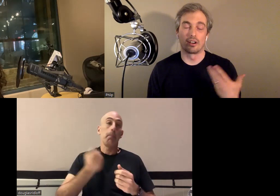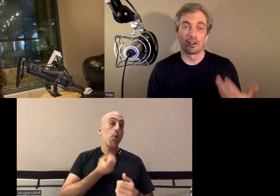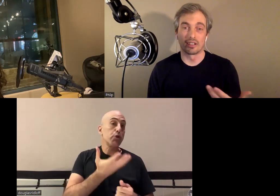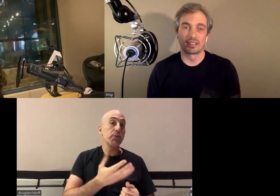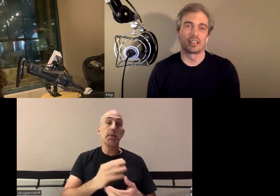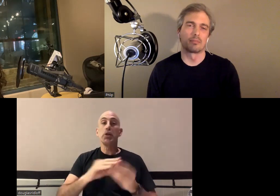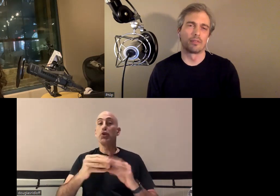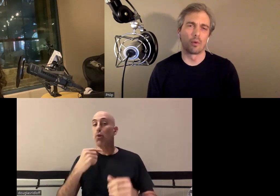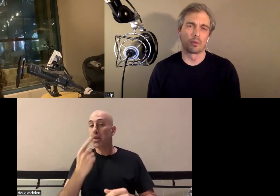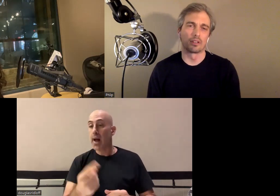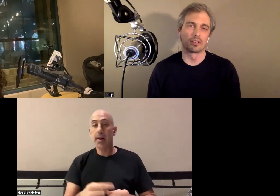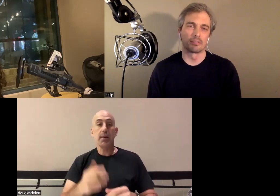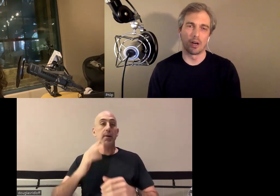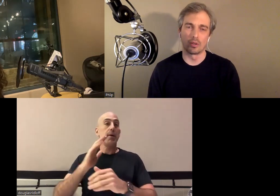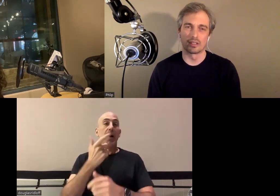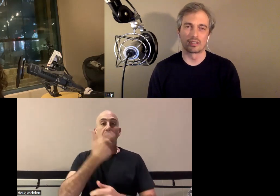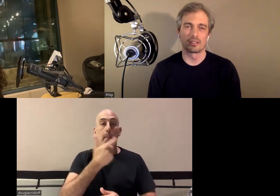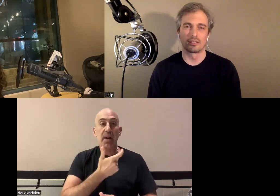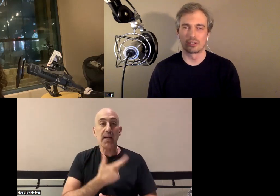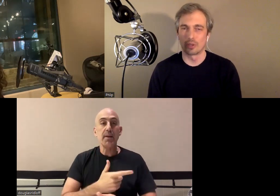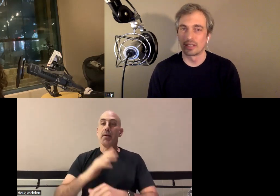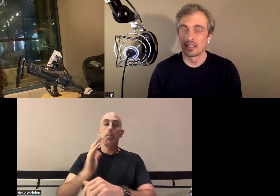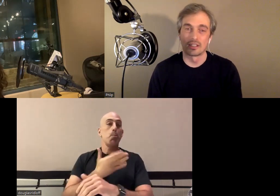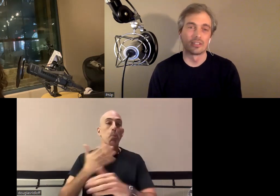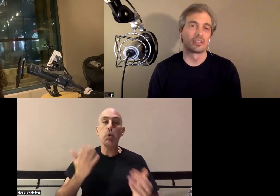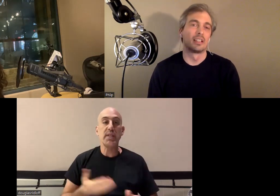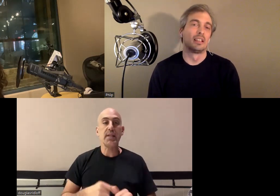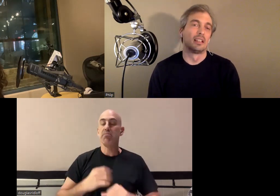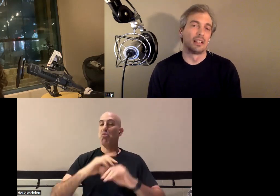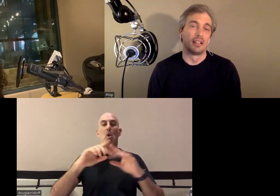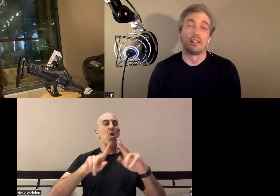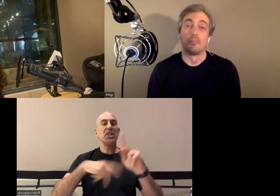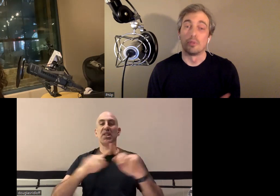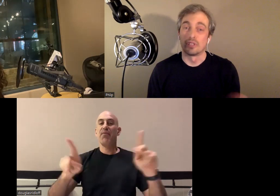in other artists and performers, poets, storytellers,